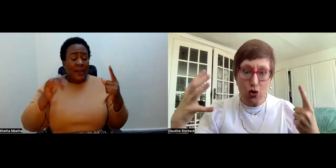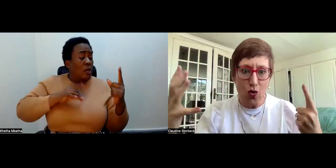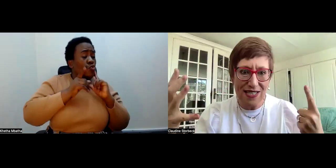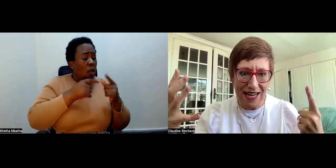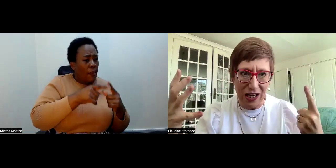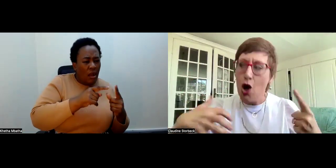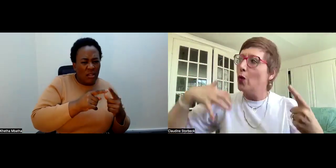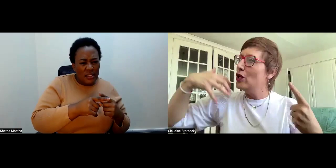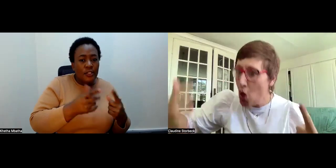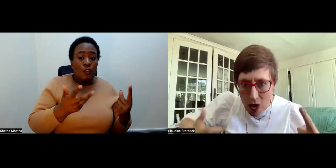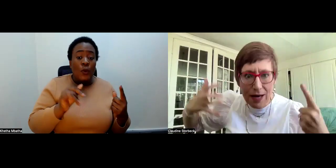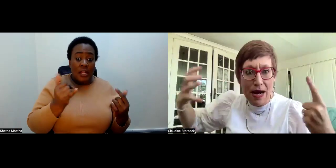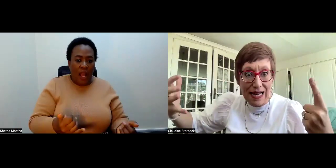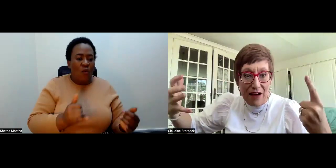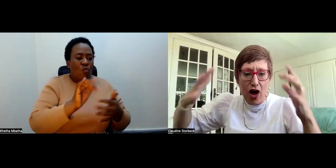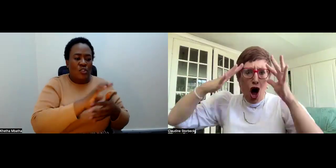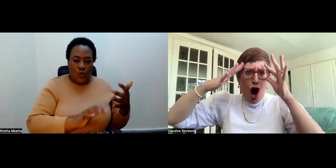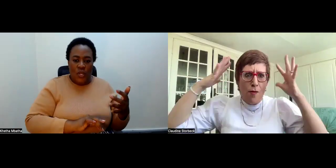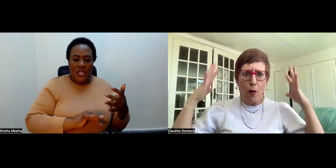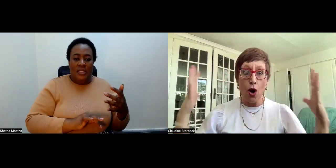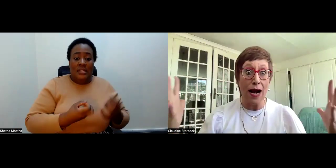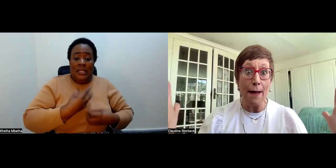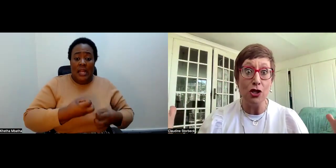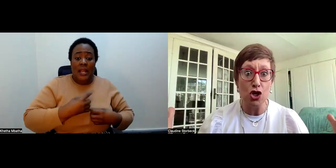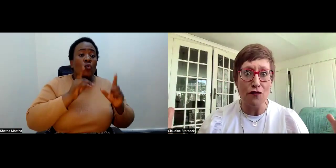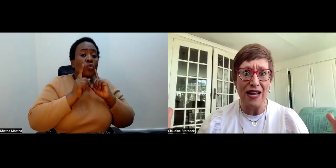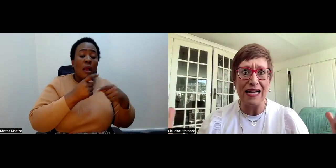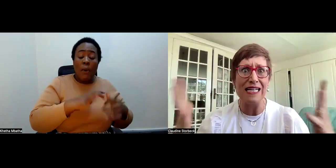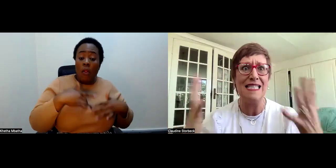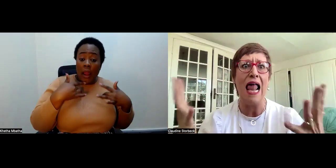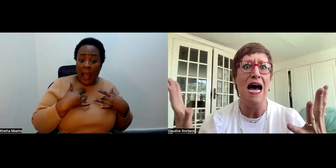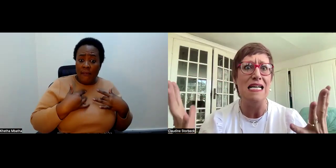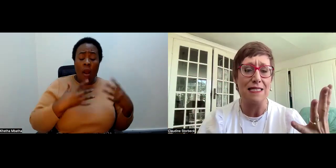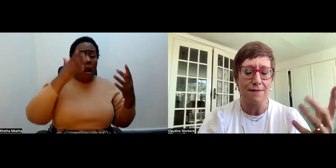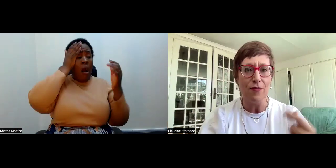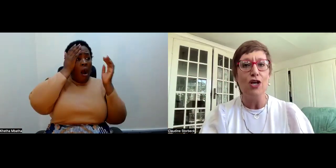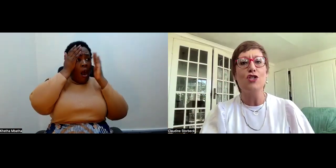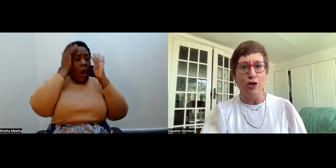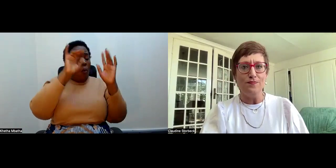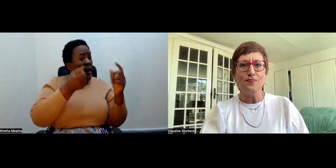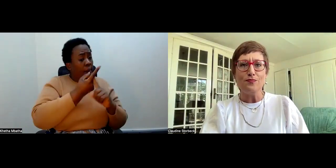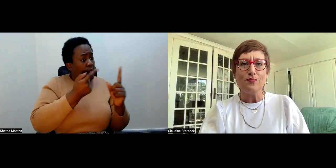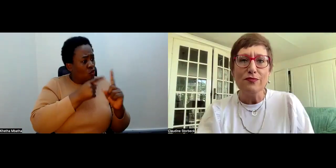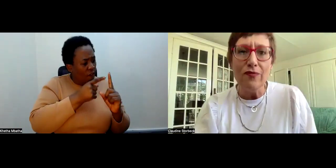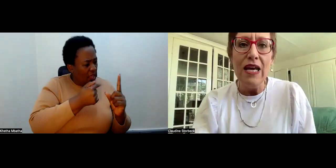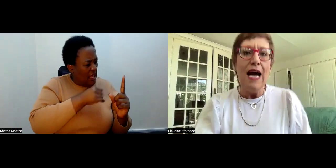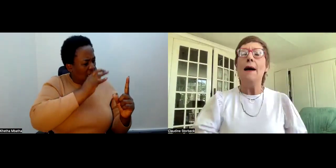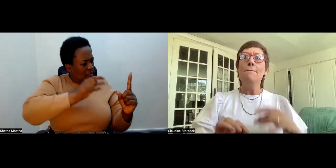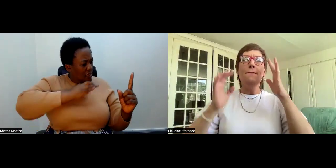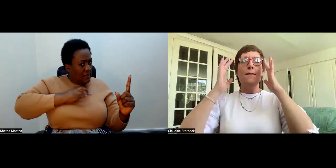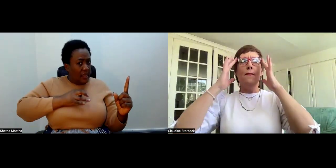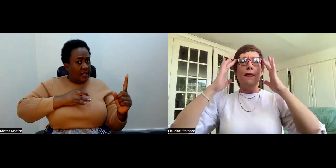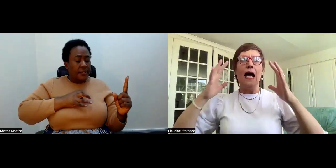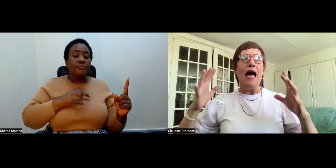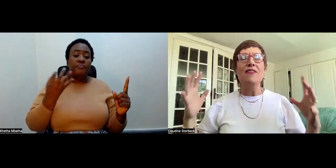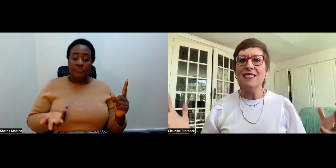one, we're storytelling. We're talking about life. Oh my word, what happened to your finger? Tell us. So,